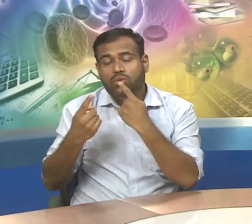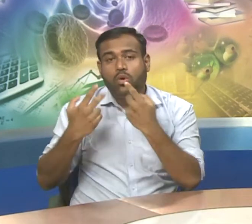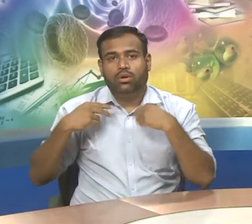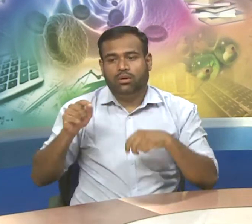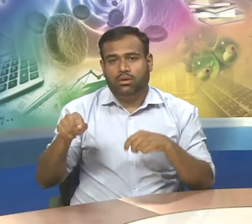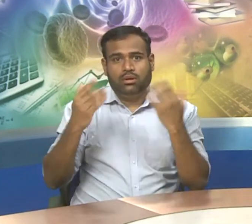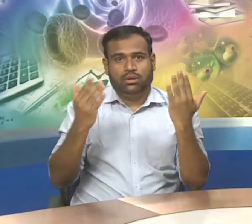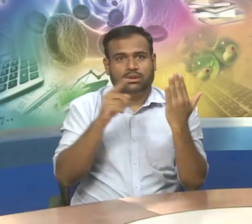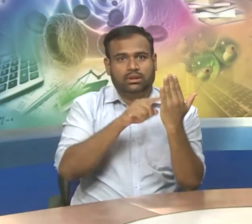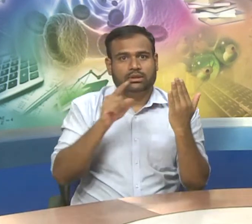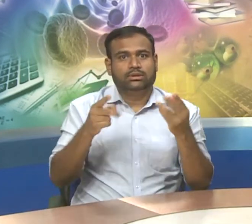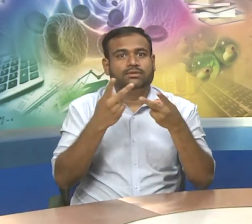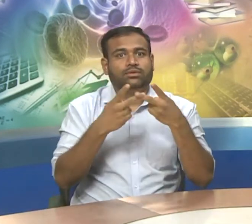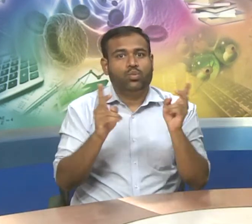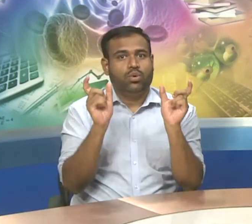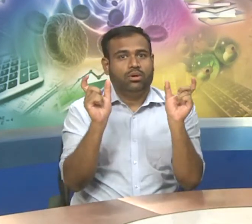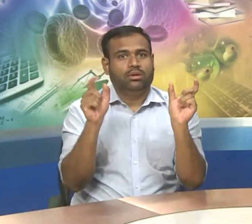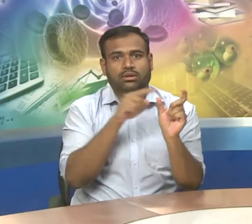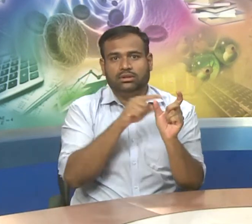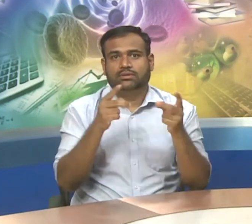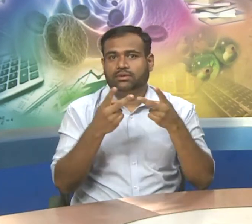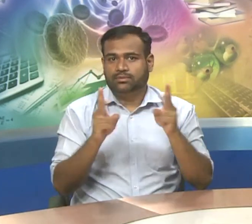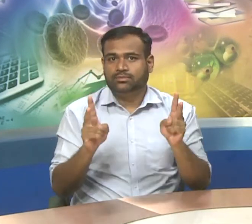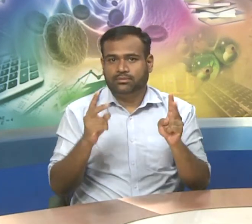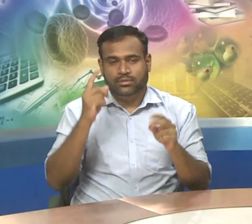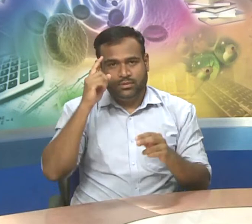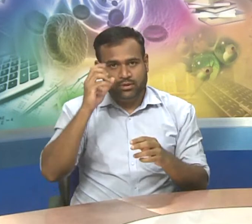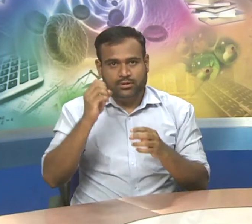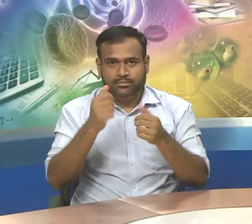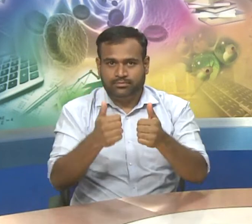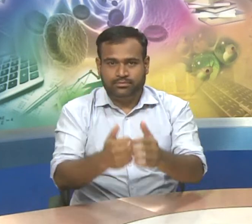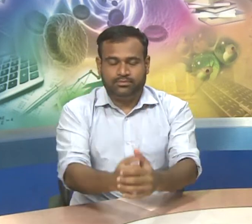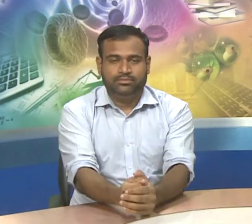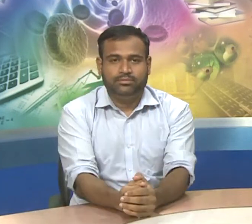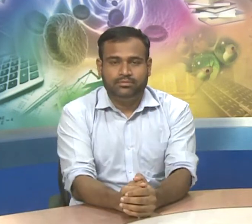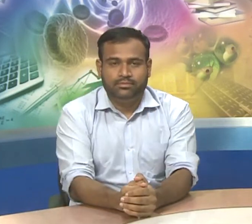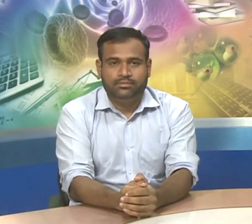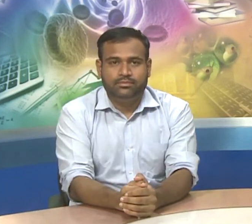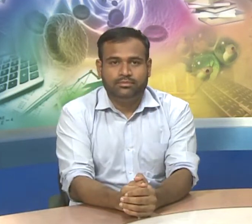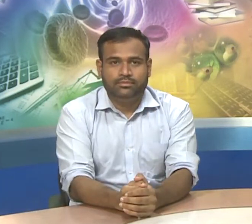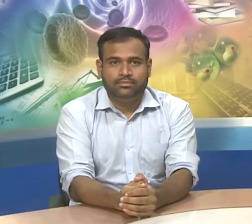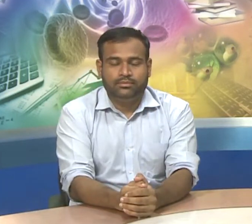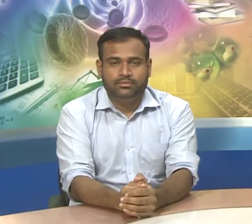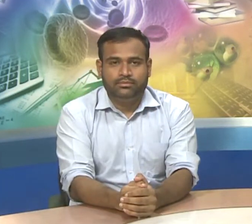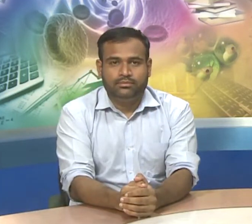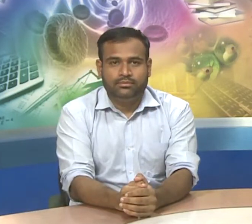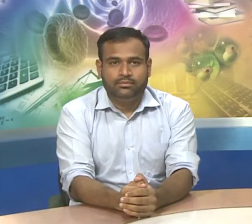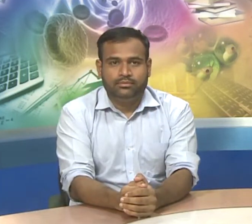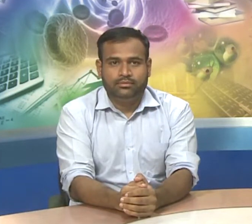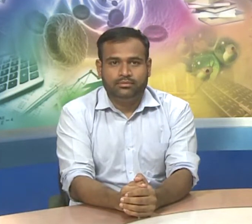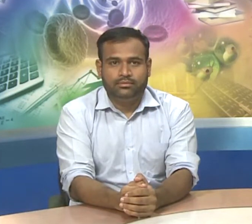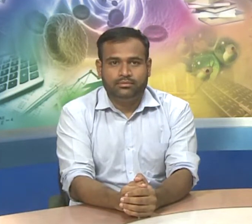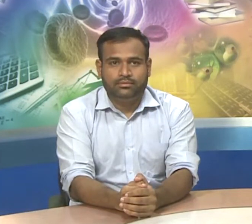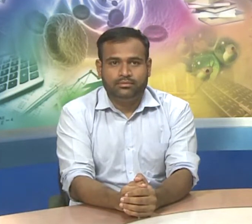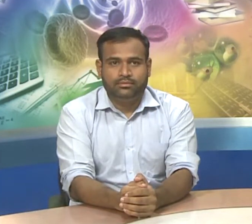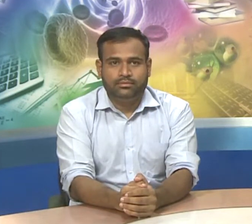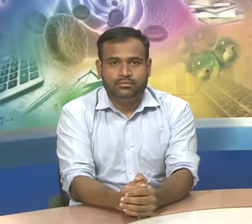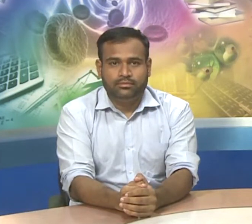and is its chief advocate in the courts. So both are different terms. I hope you all understood it